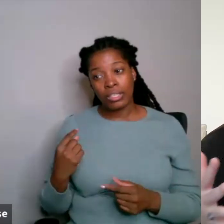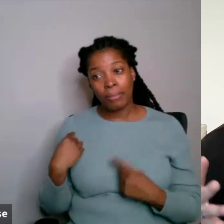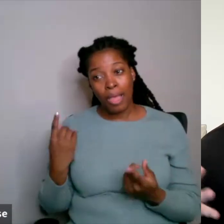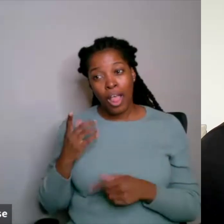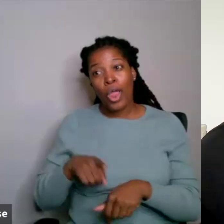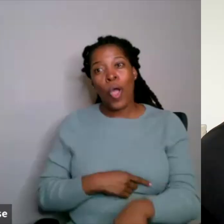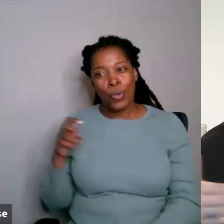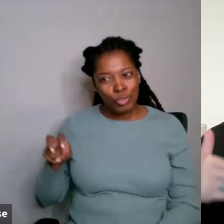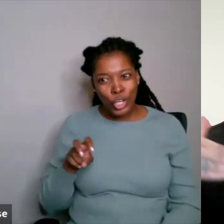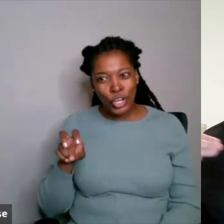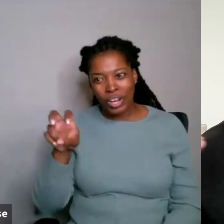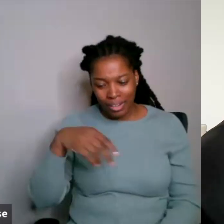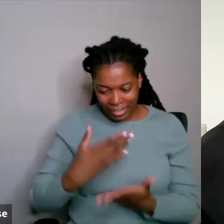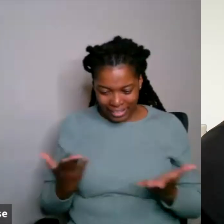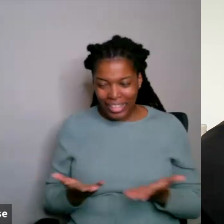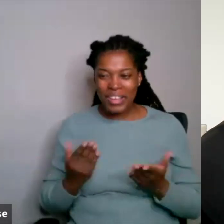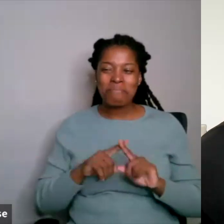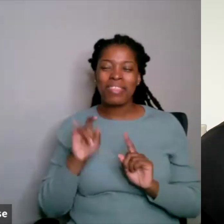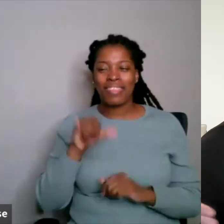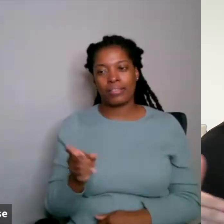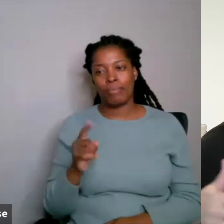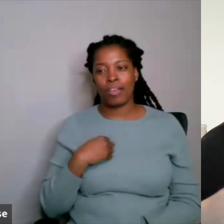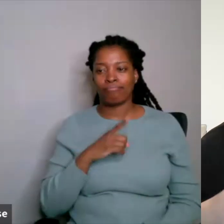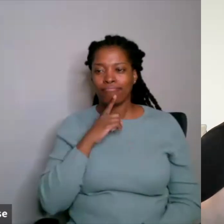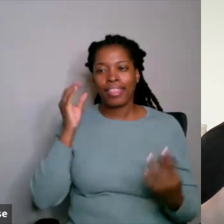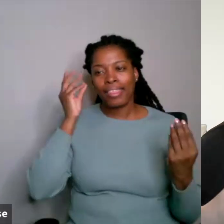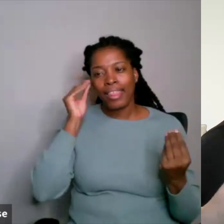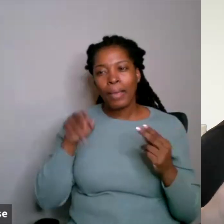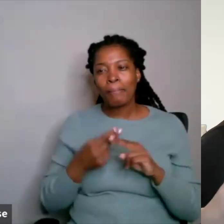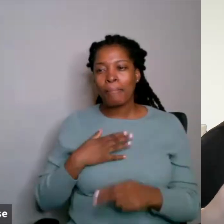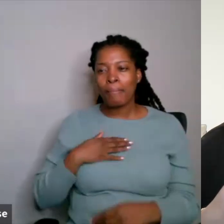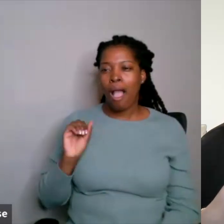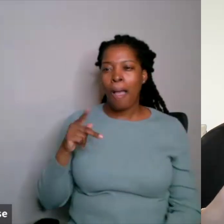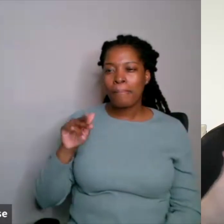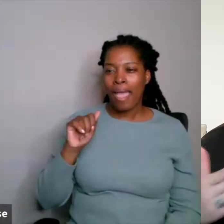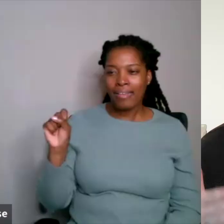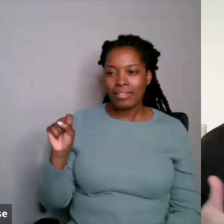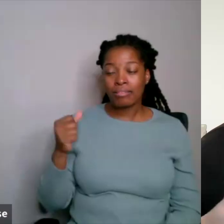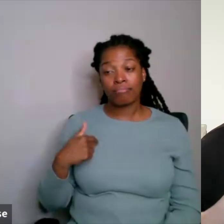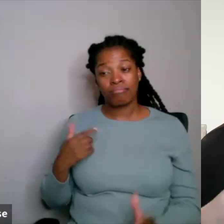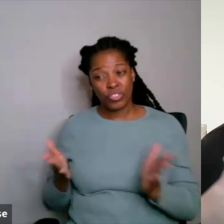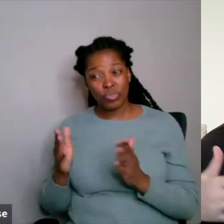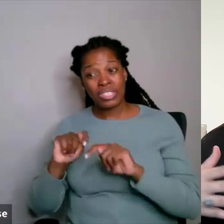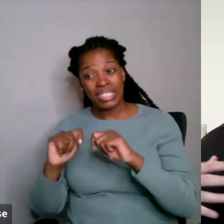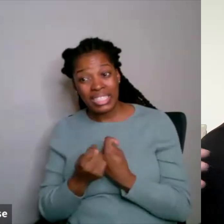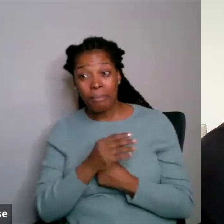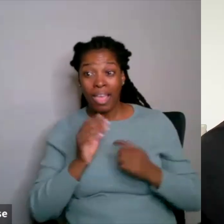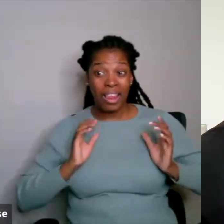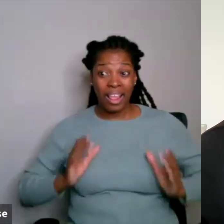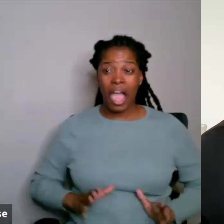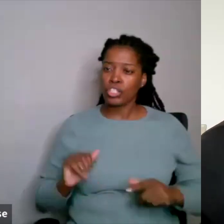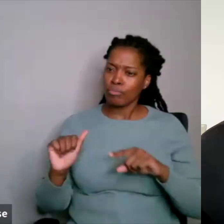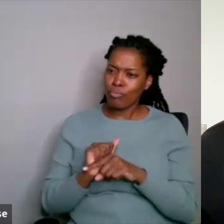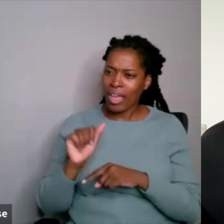but that's where I really think about my compass. I encourage my team and my clients to practice that, and we